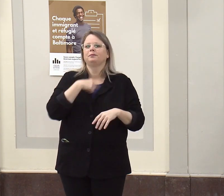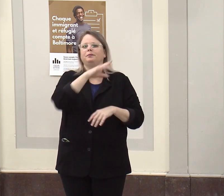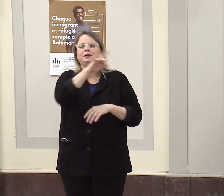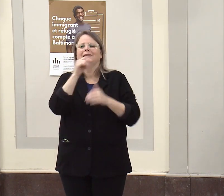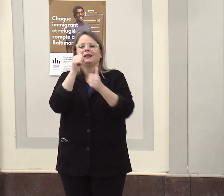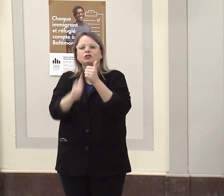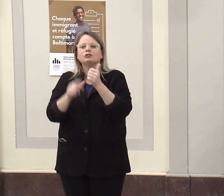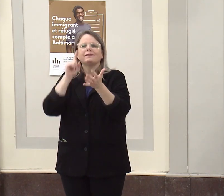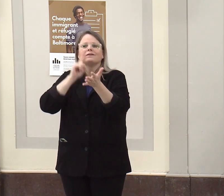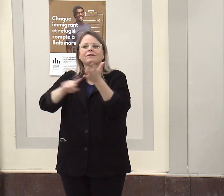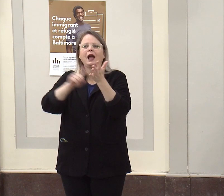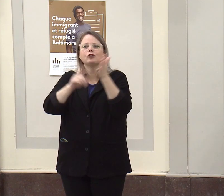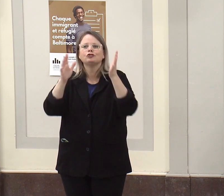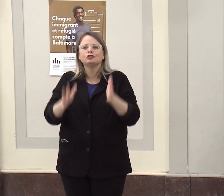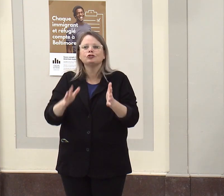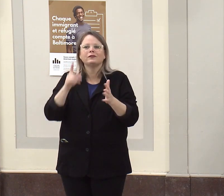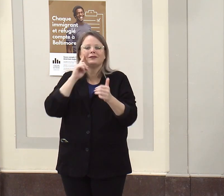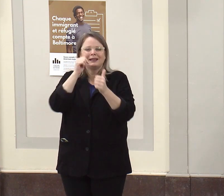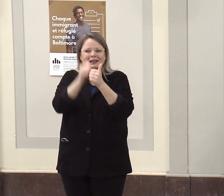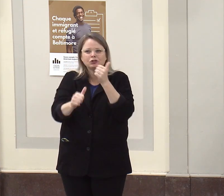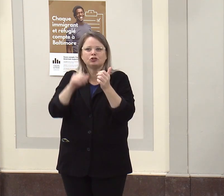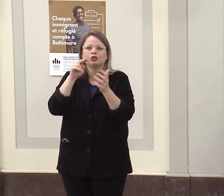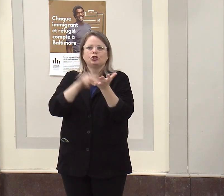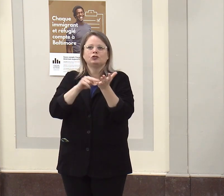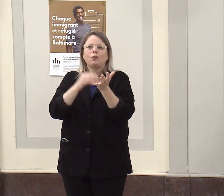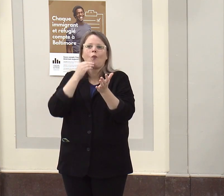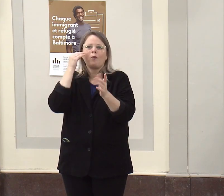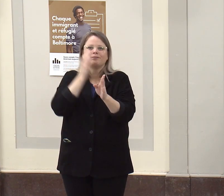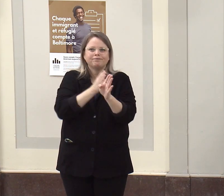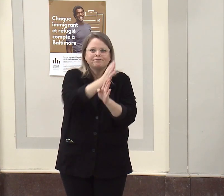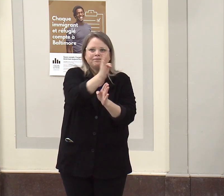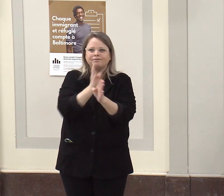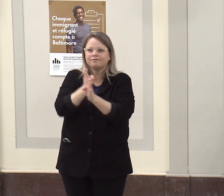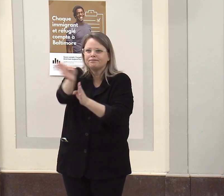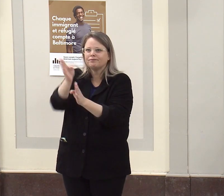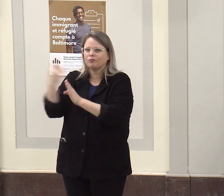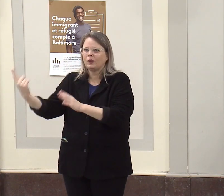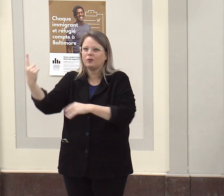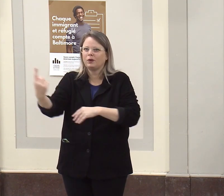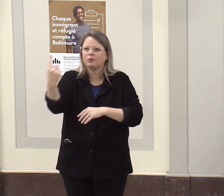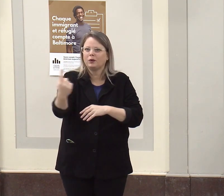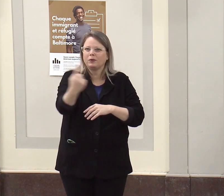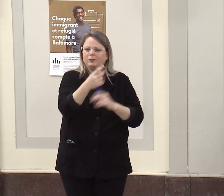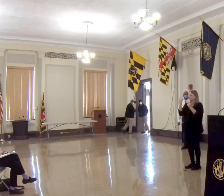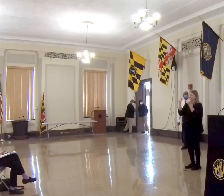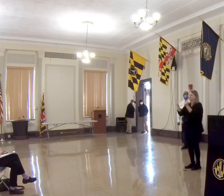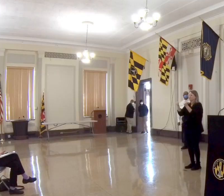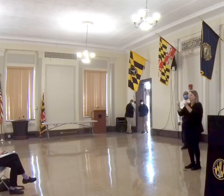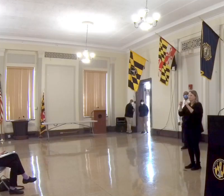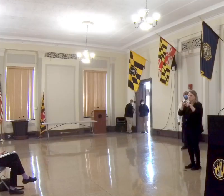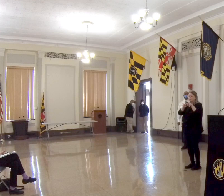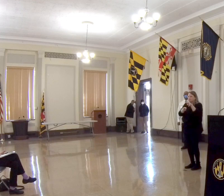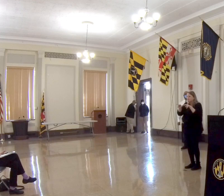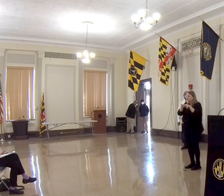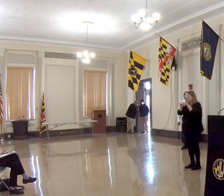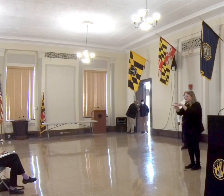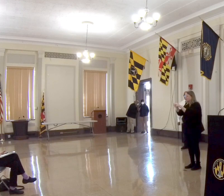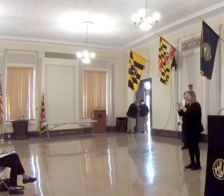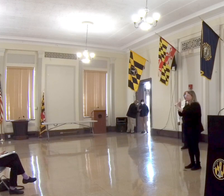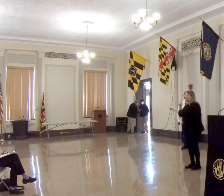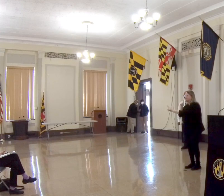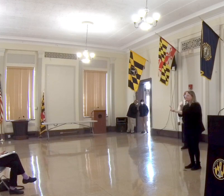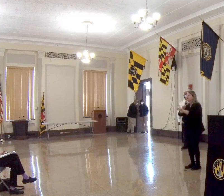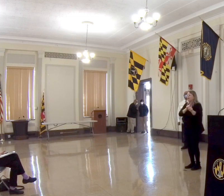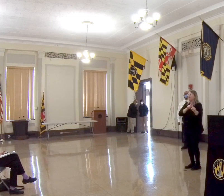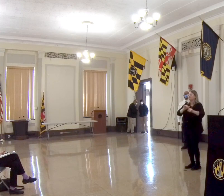not, in order to ensure that we're both preventing and quickly intervening in instances where there are outbreaks. For nursing homes where